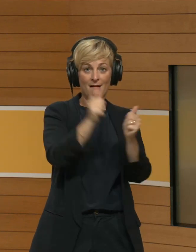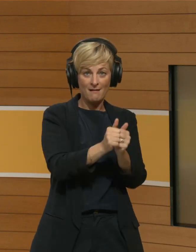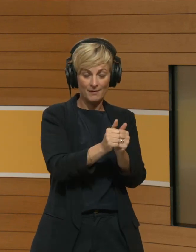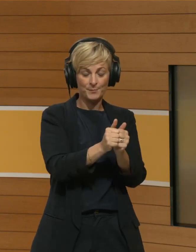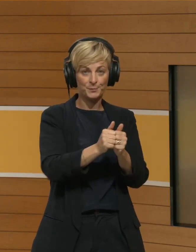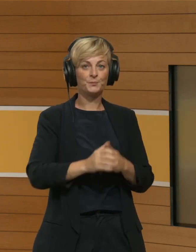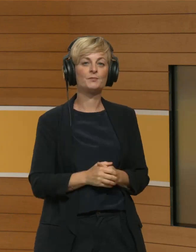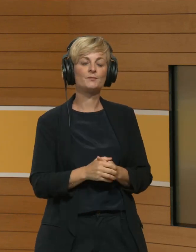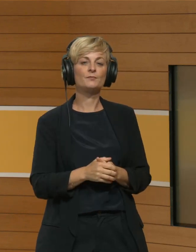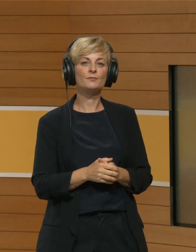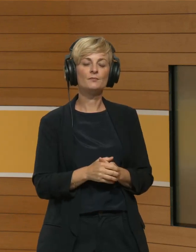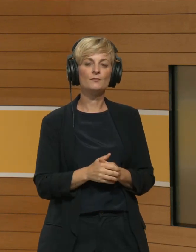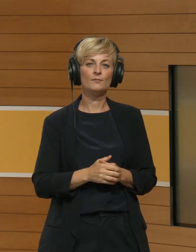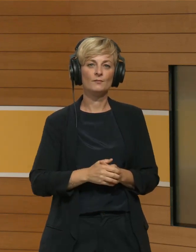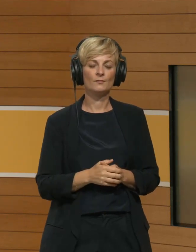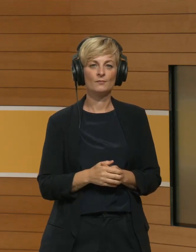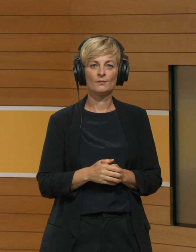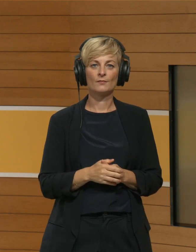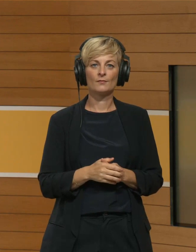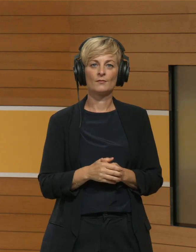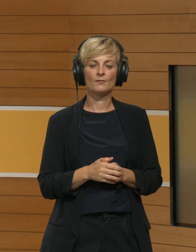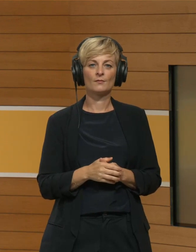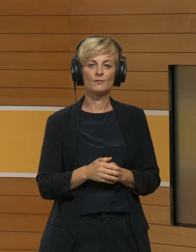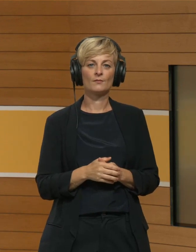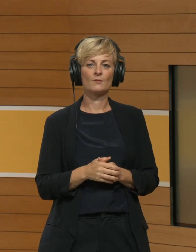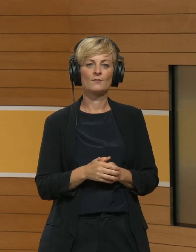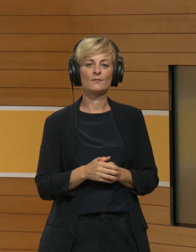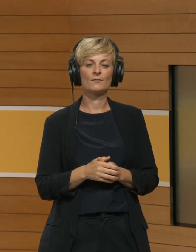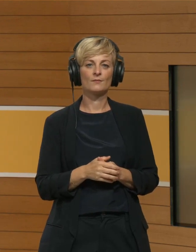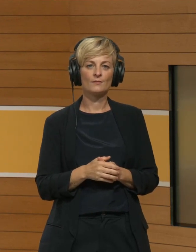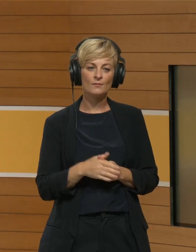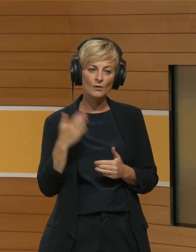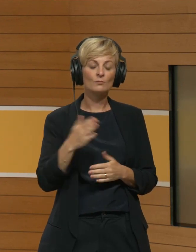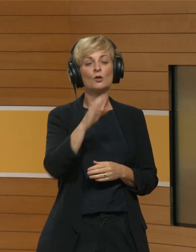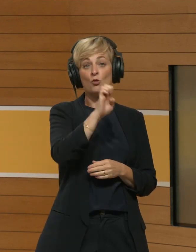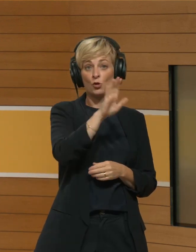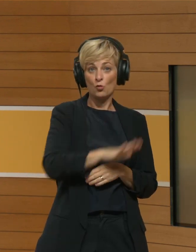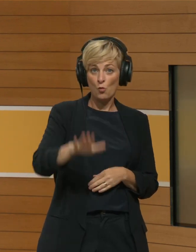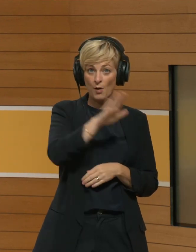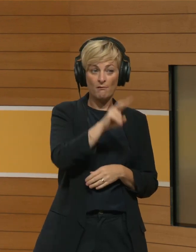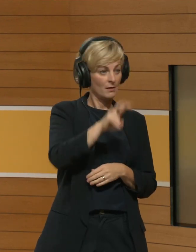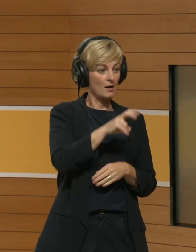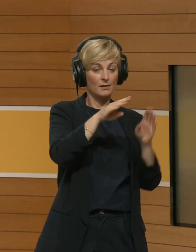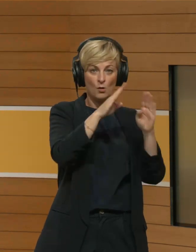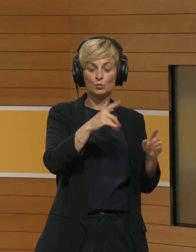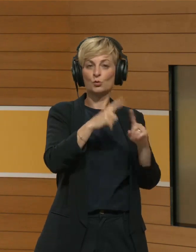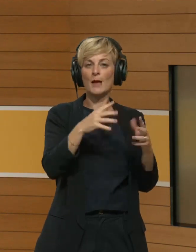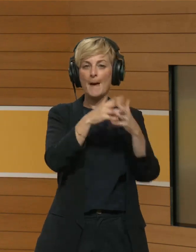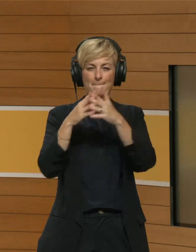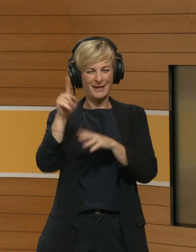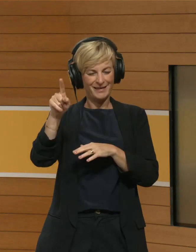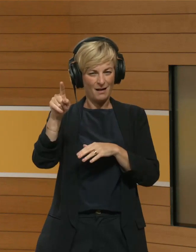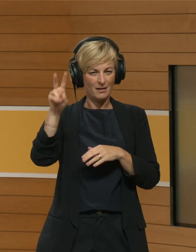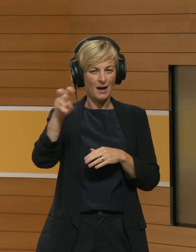They both, like all hospitals in Europe and the US, participate in learning collaboratives. So they are coming together. During the pandemic, it was